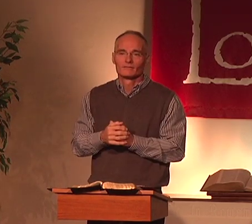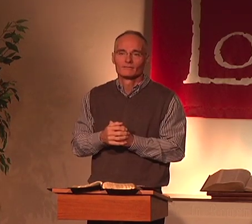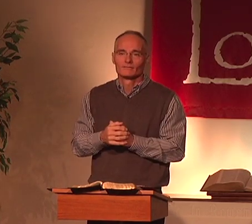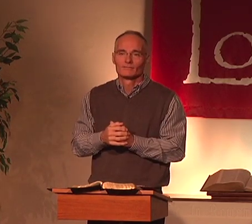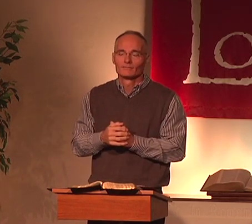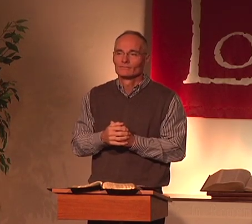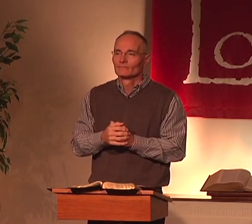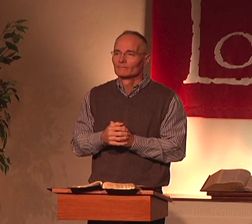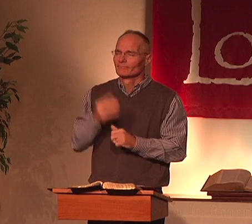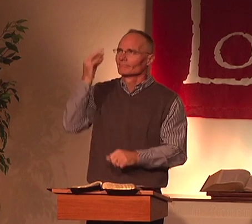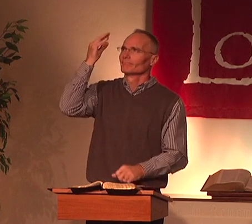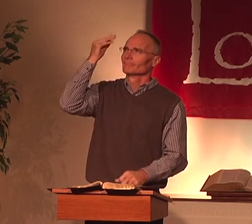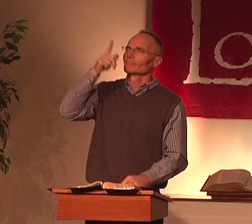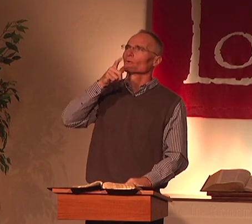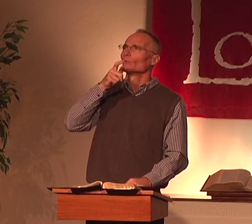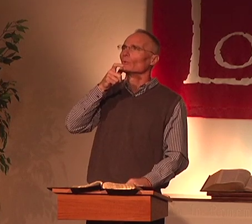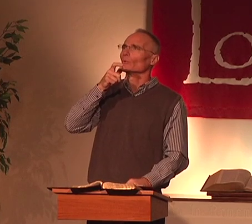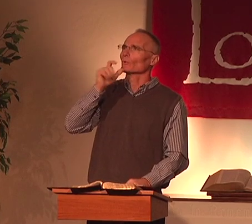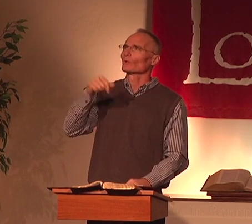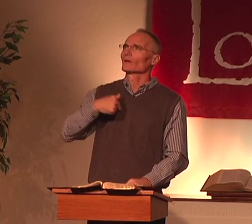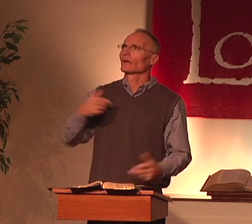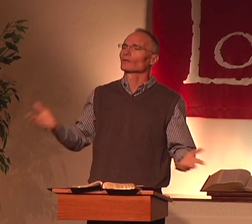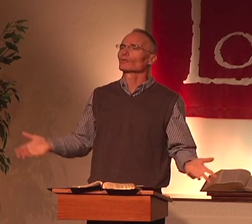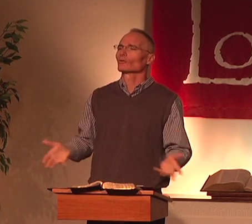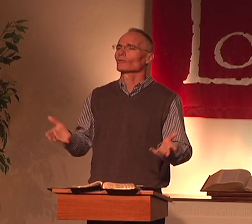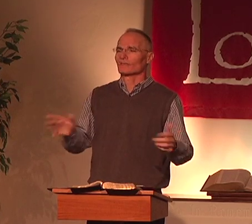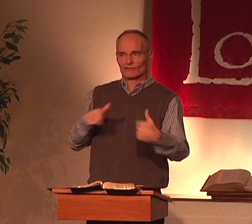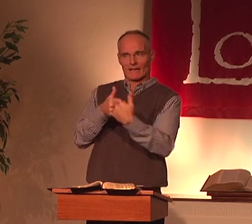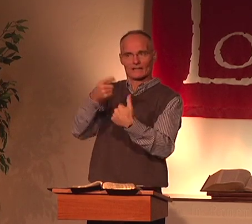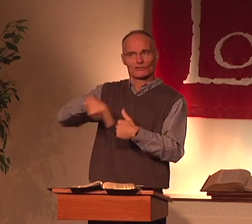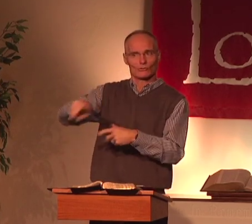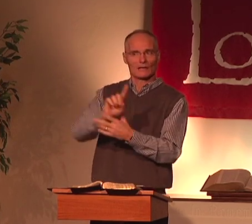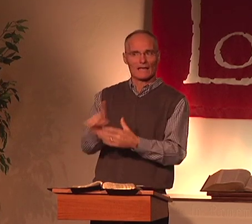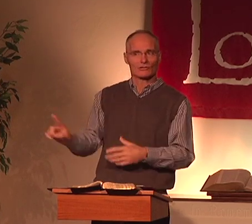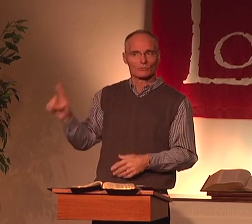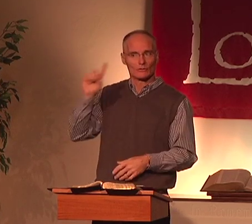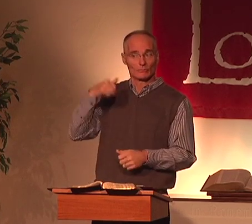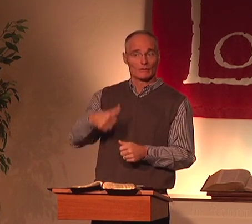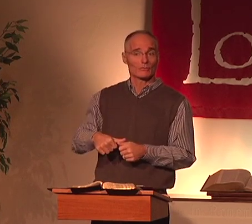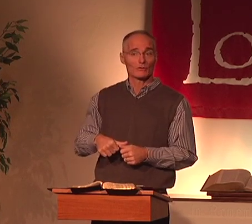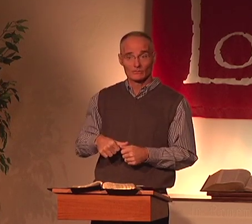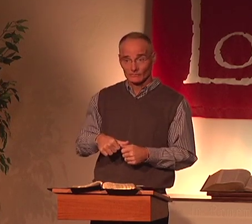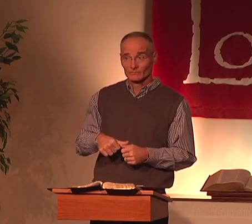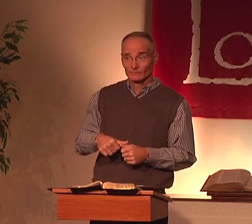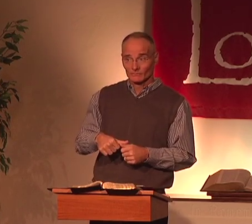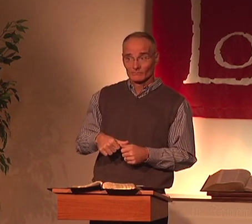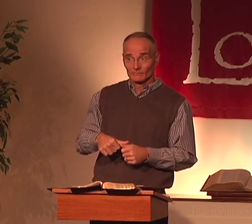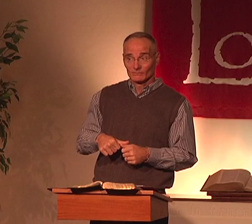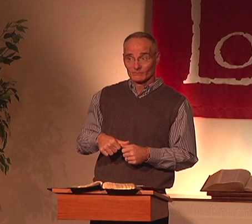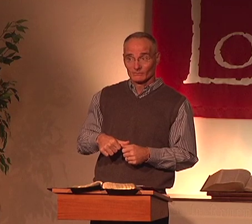Today Think about That Who Who can I Encourage Encouraged I challenged You last Week Do you Remember